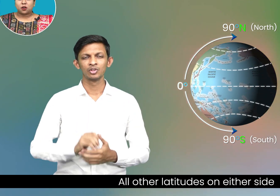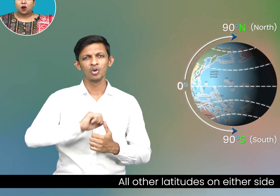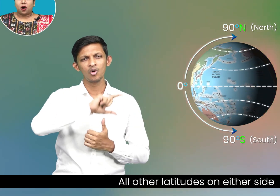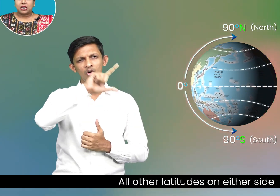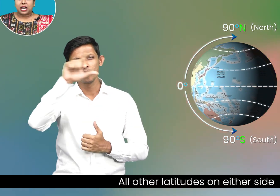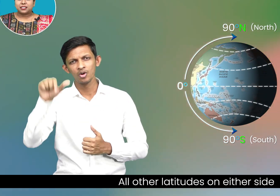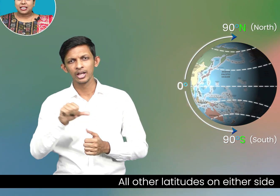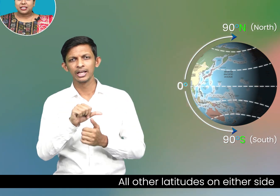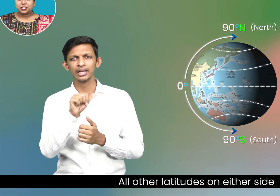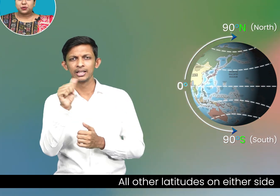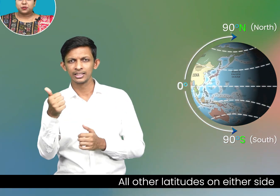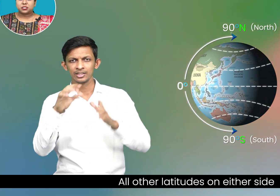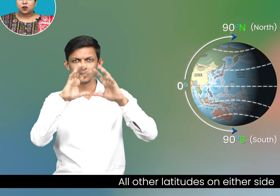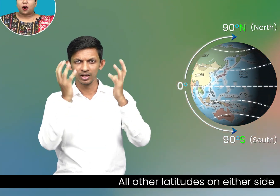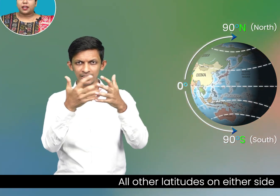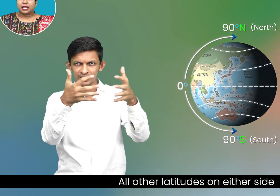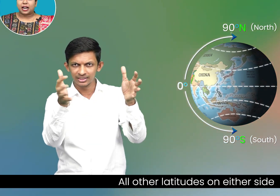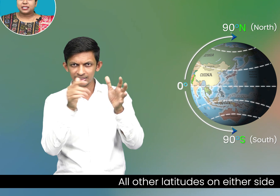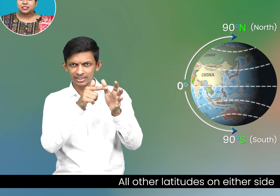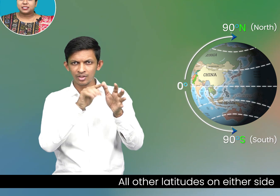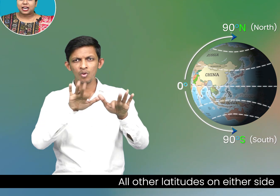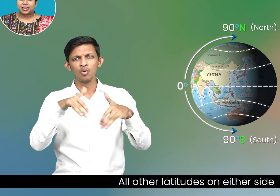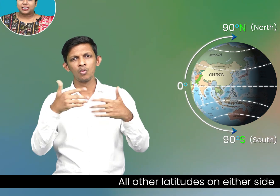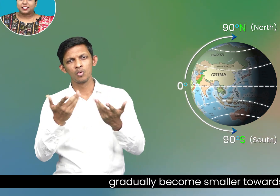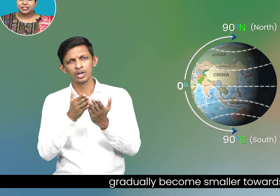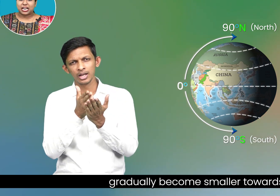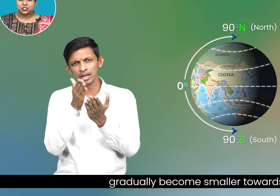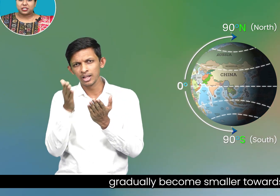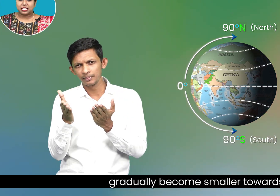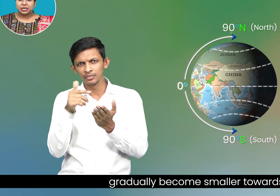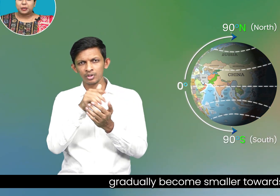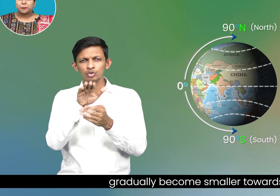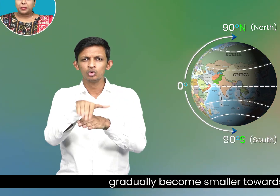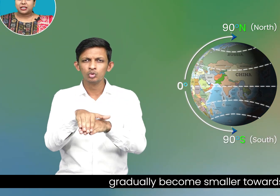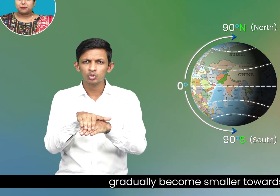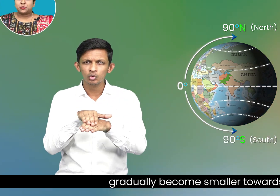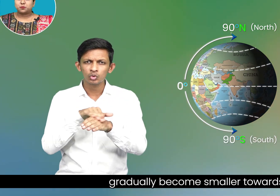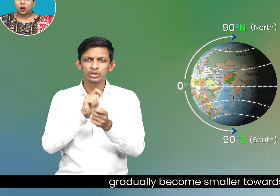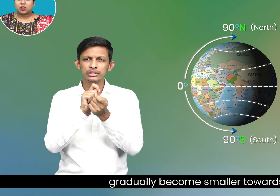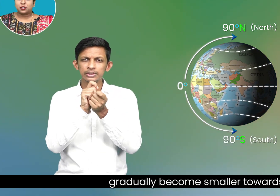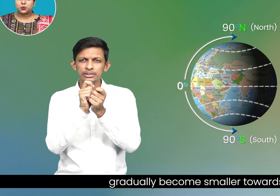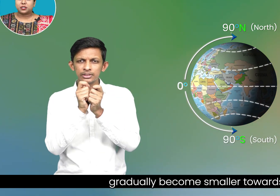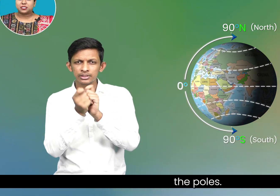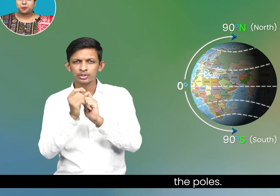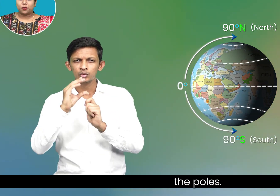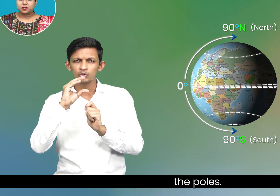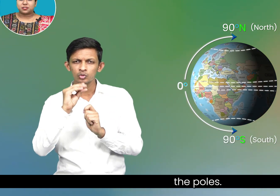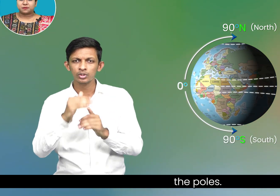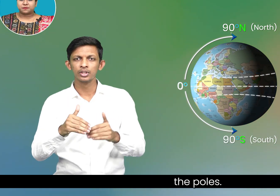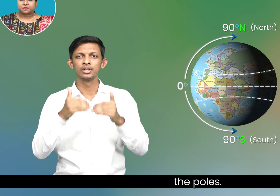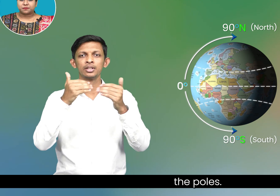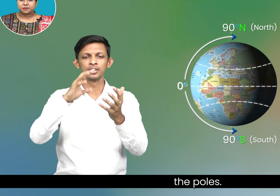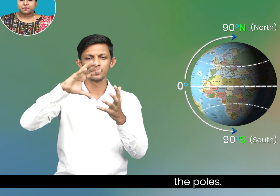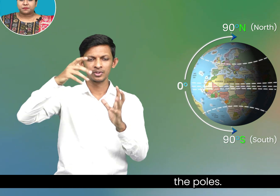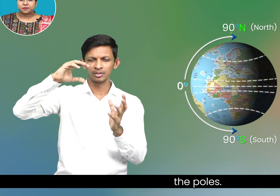All other latitudes on either side gradually become smaller towards the poles.